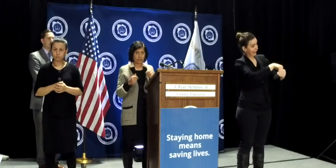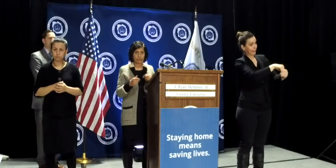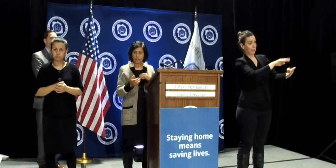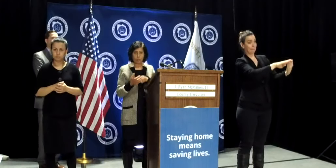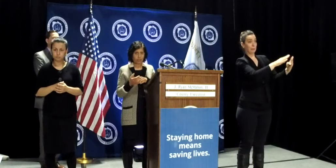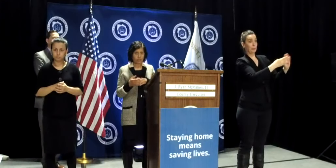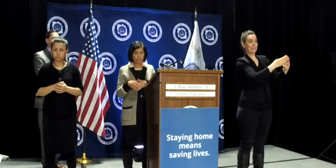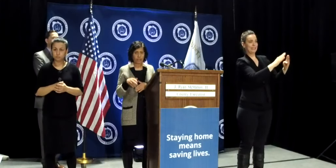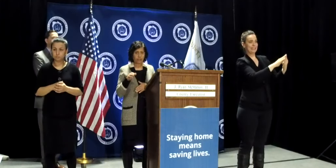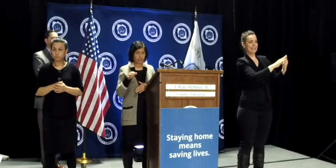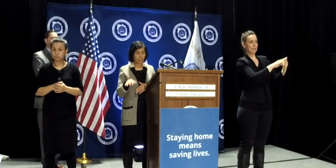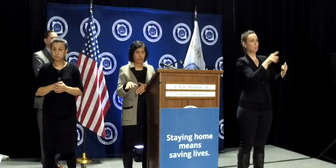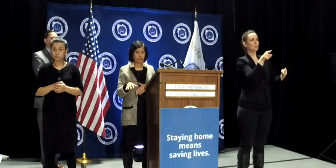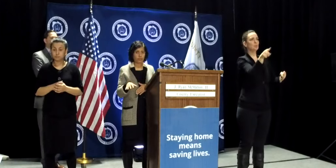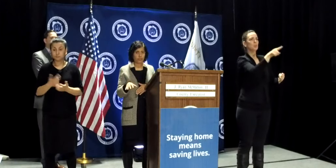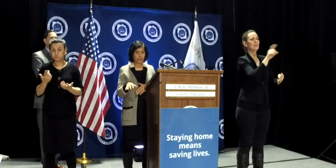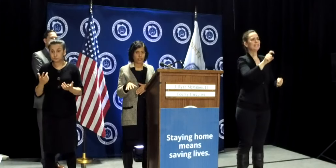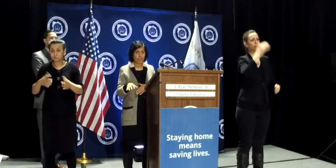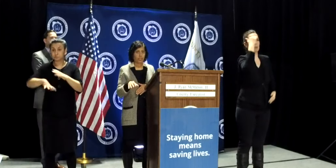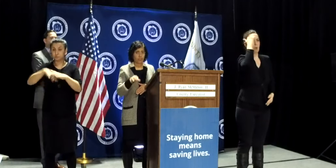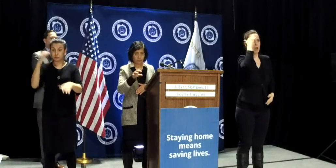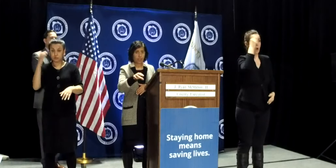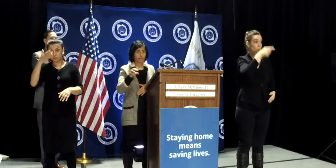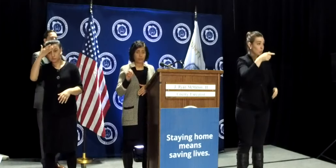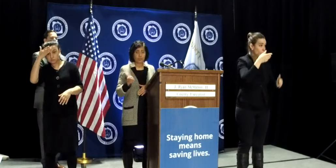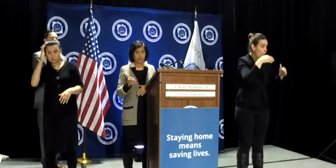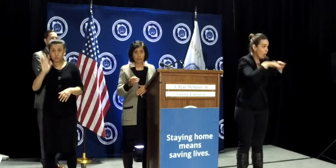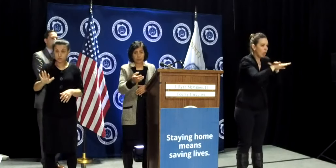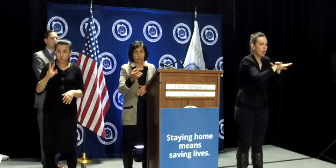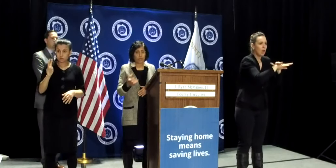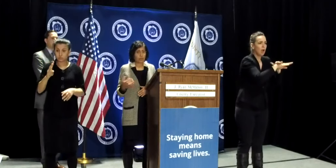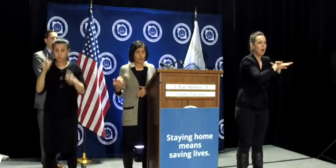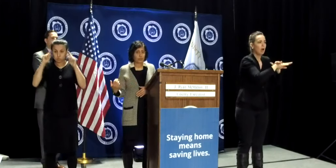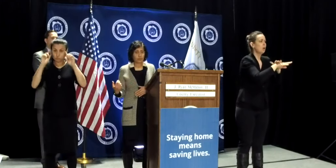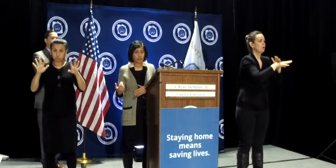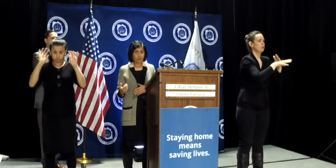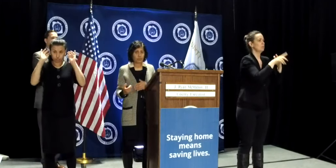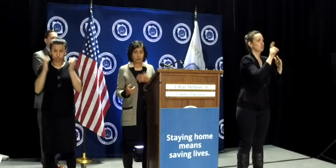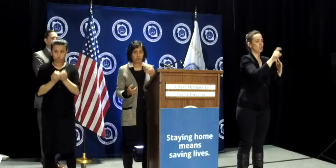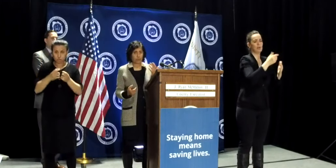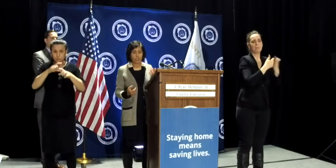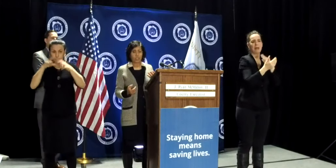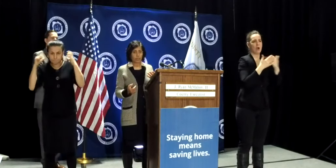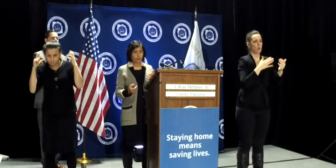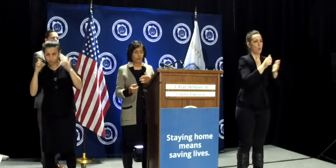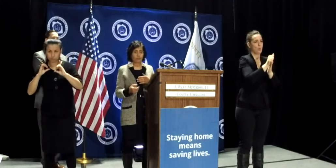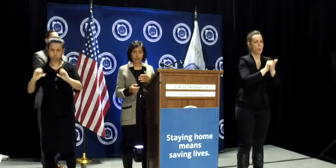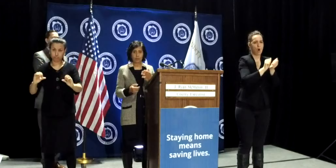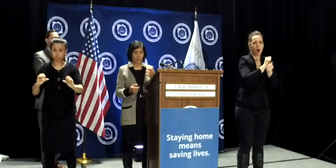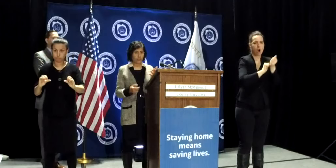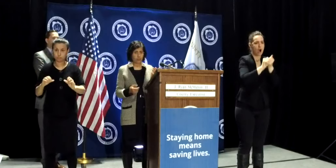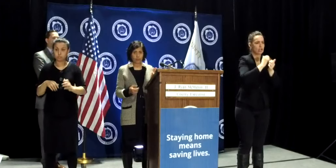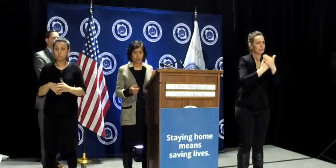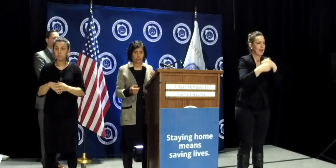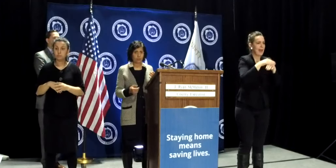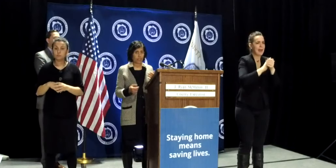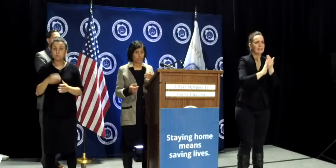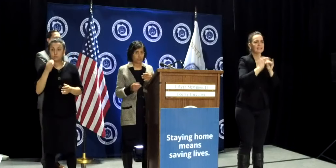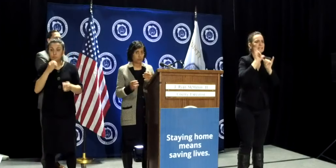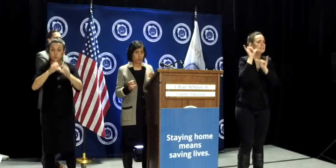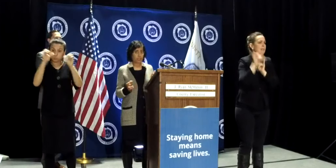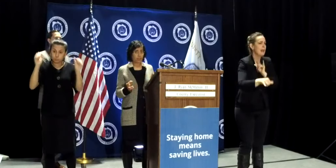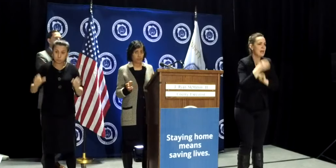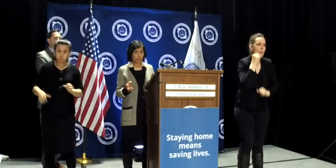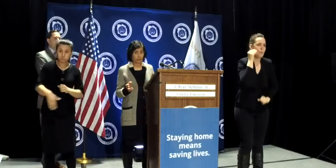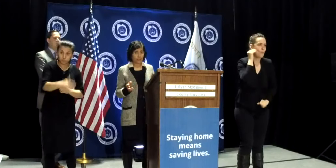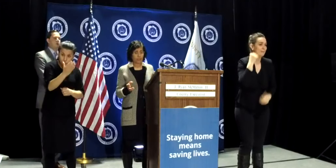the mask, wash your hands, stay home if you're sick yourself. I mean, people who are going to the grocery store or going to the pharmacy or going to laundromat, they